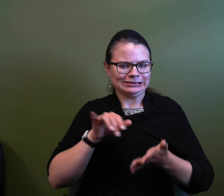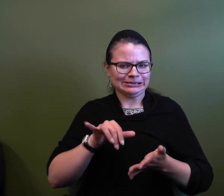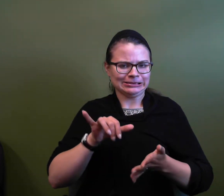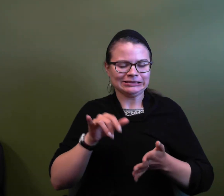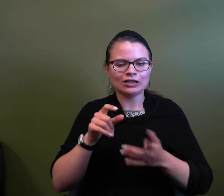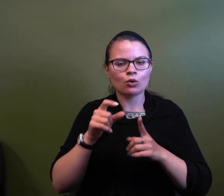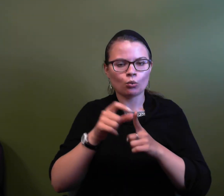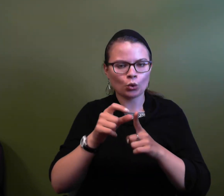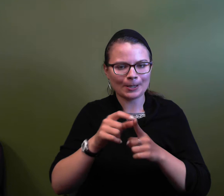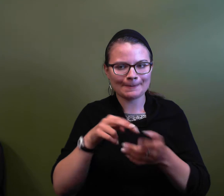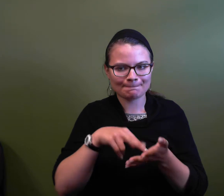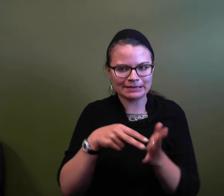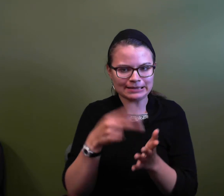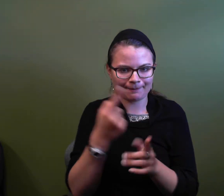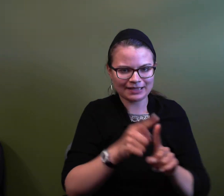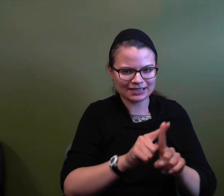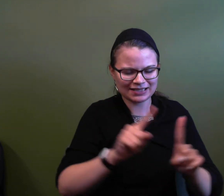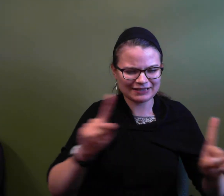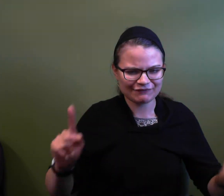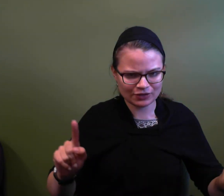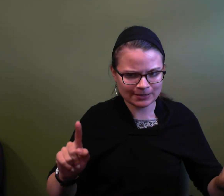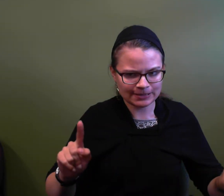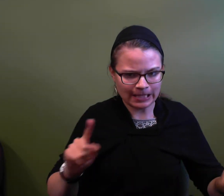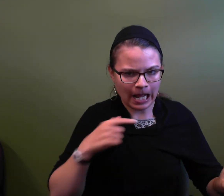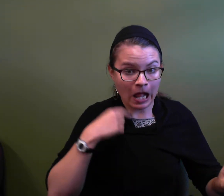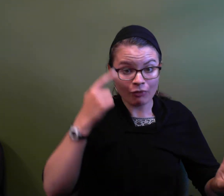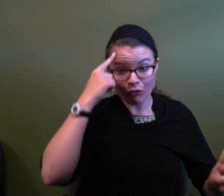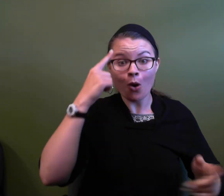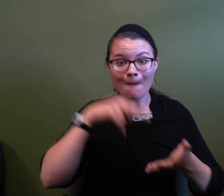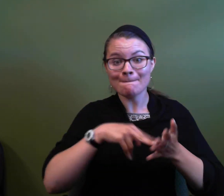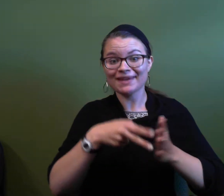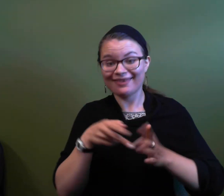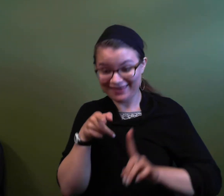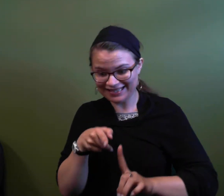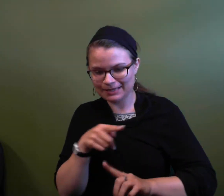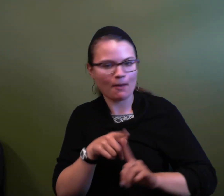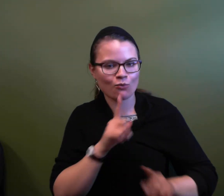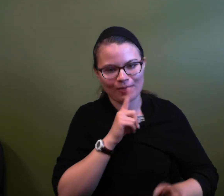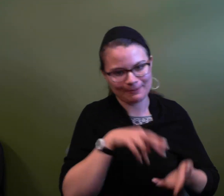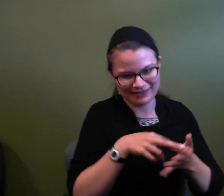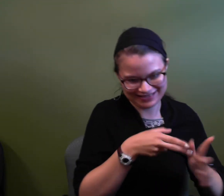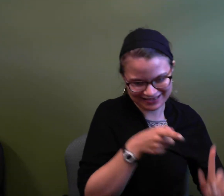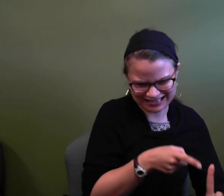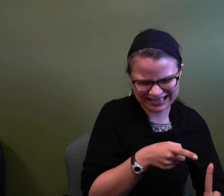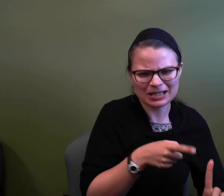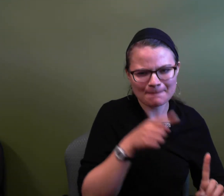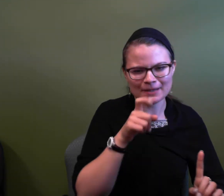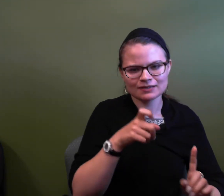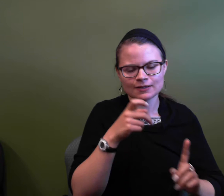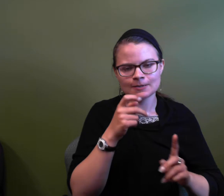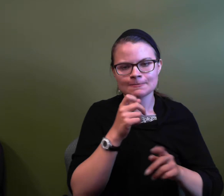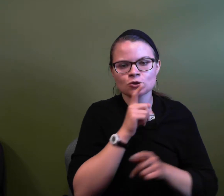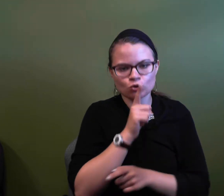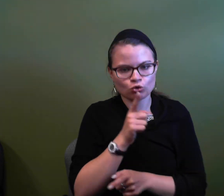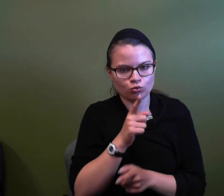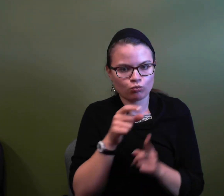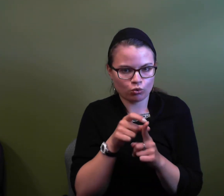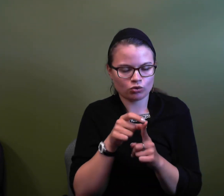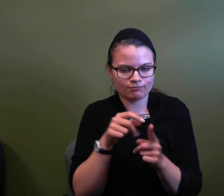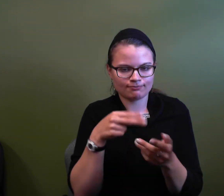the word you choose, and you need to know what it actually means, so it doesn't sound strange. Okay, so if we wanted to change this now,